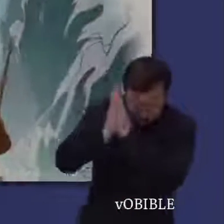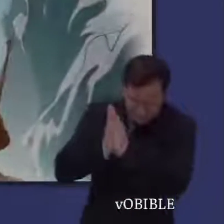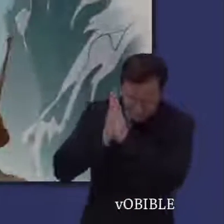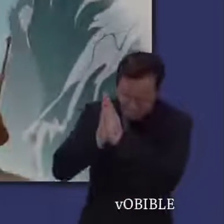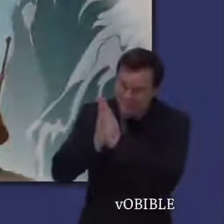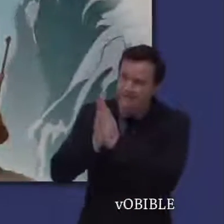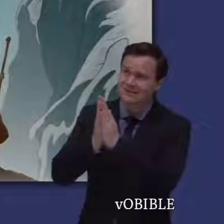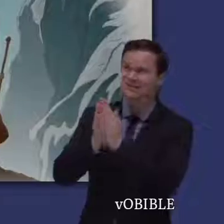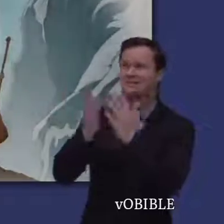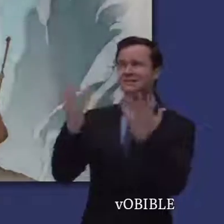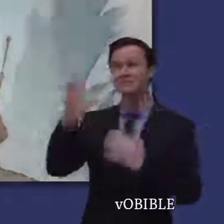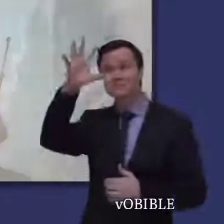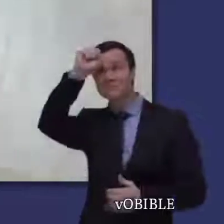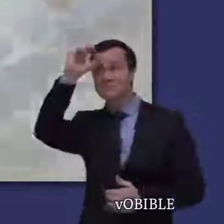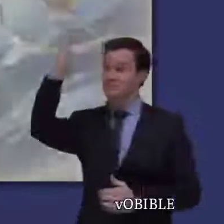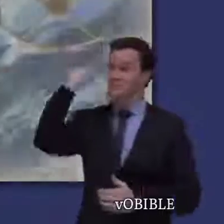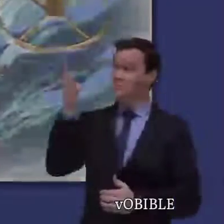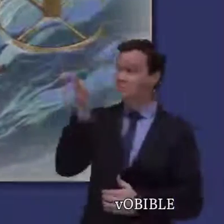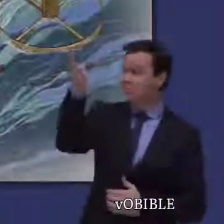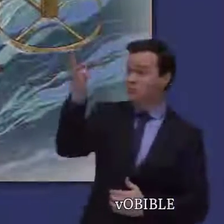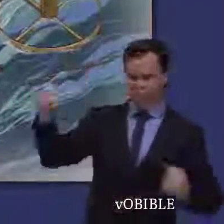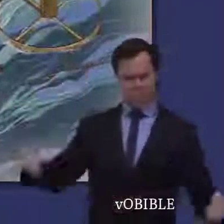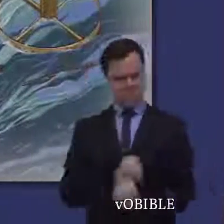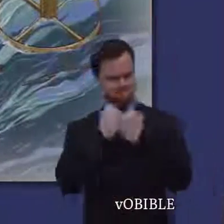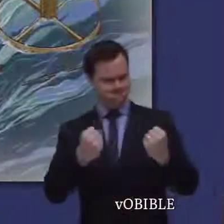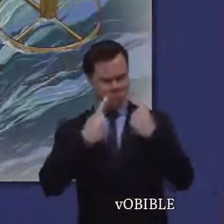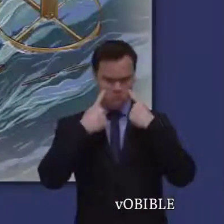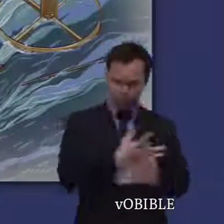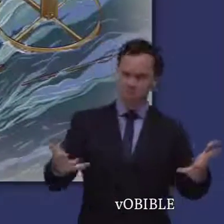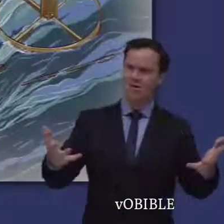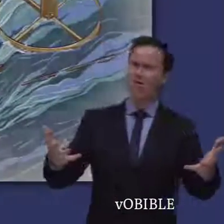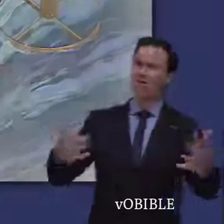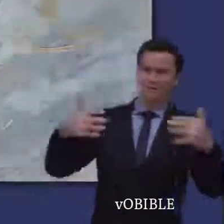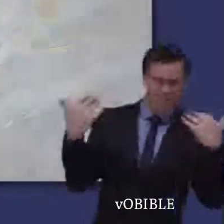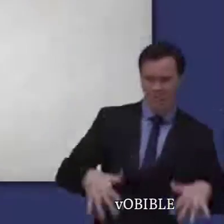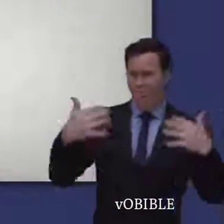Habakkuk recalls past manifestations of Jehovah's power.